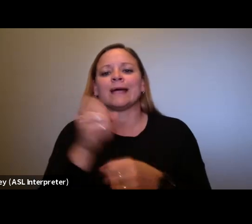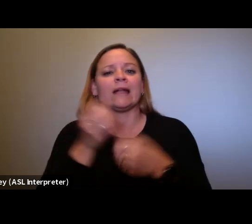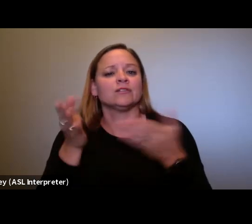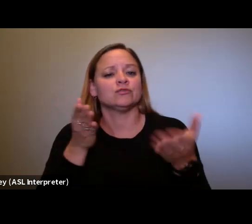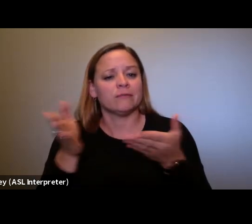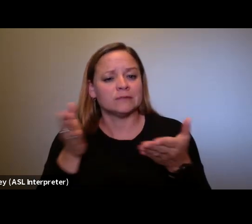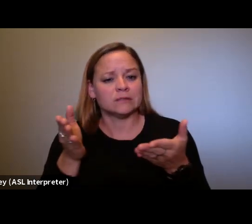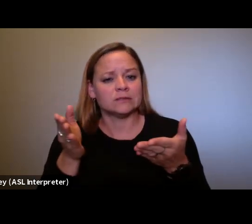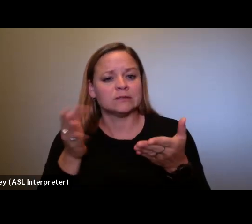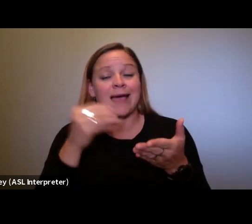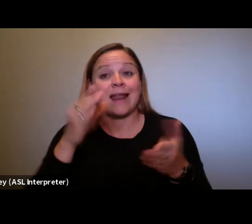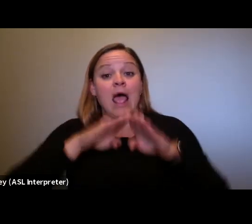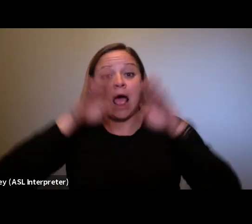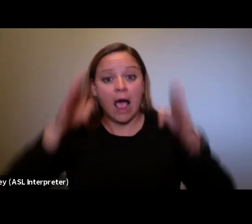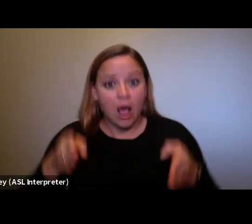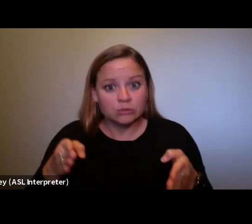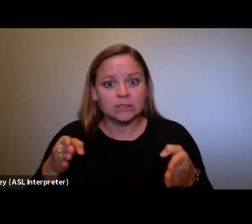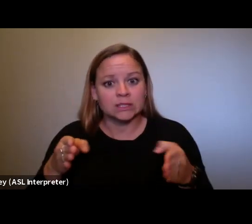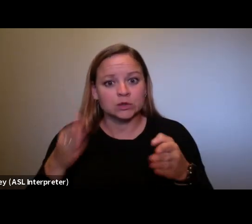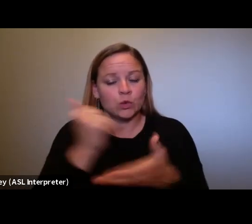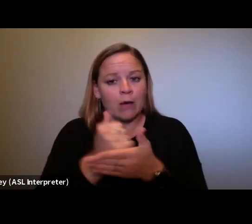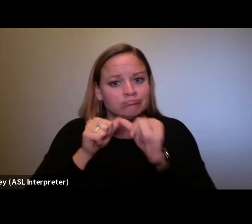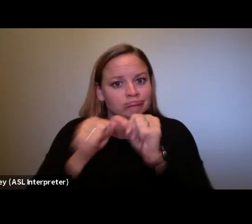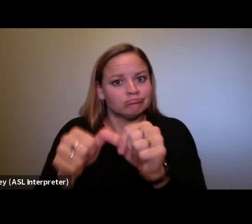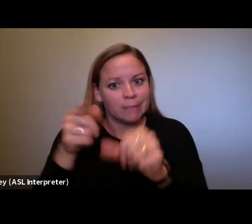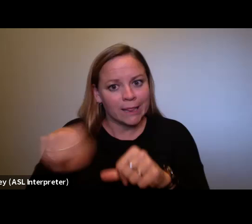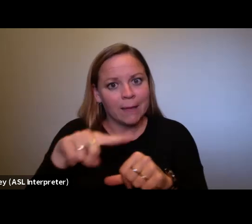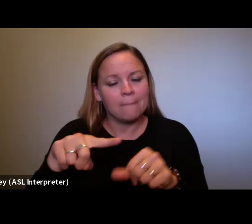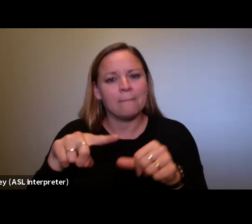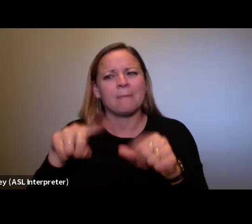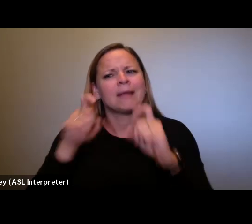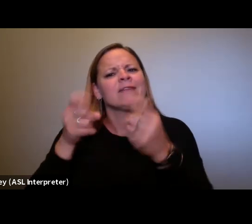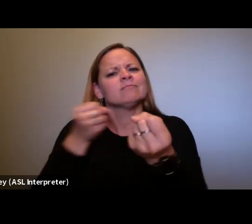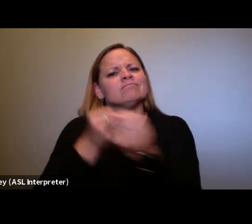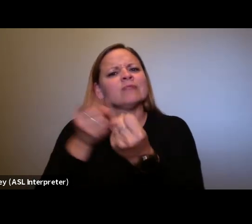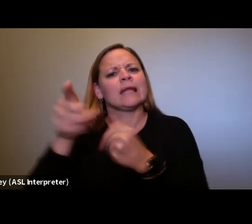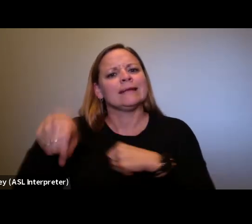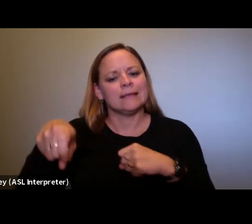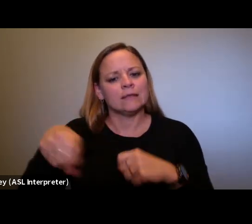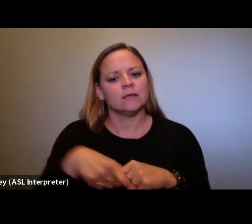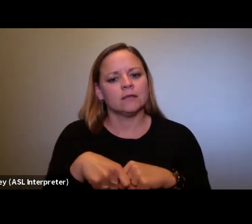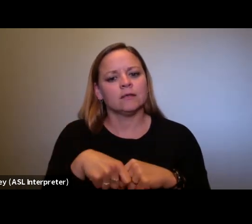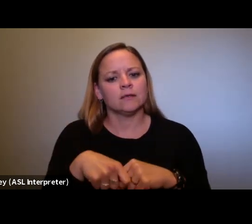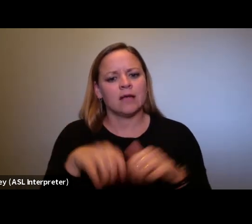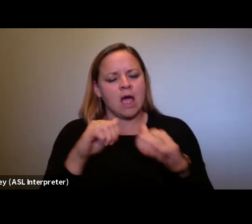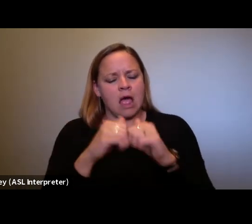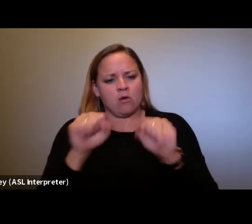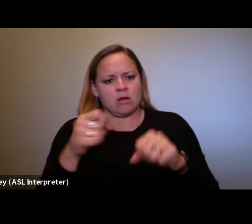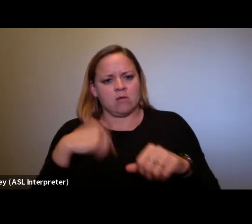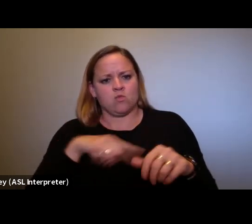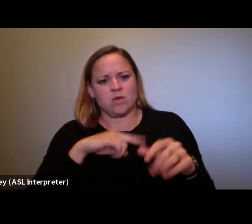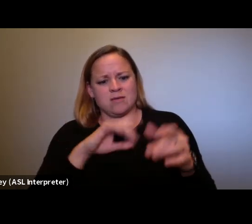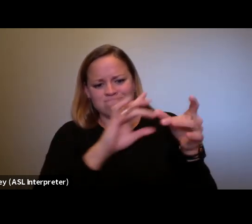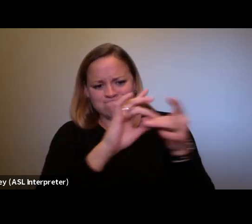services and housing to stabilize them and get them, the support that they need. How can we unify